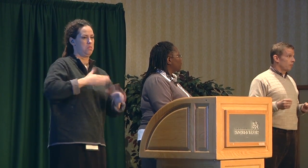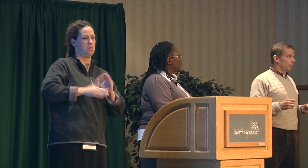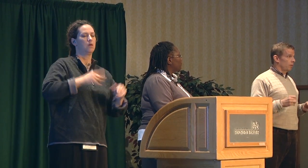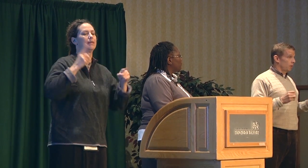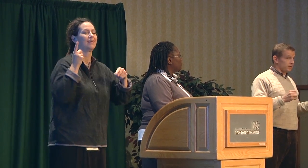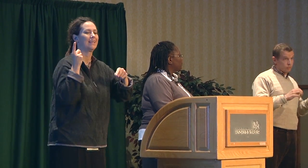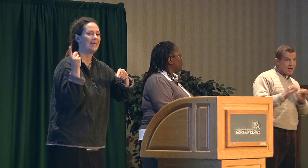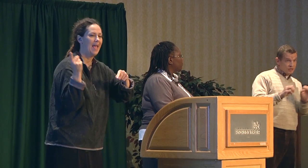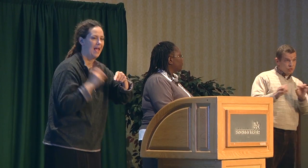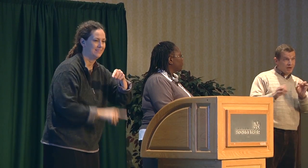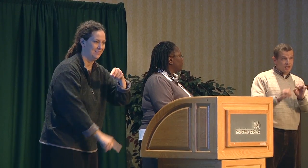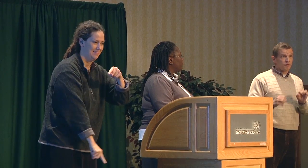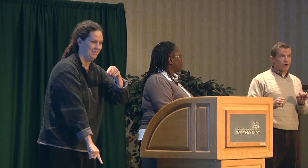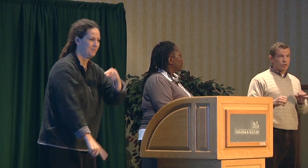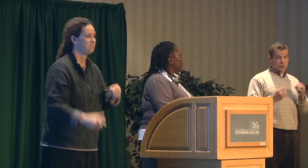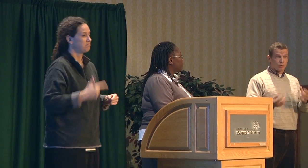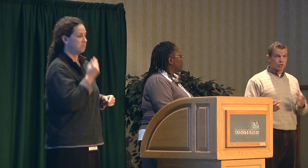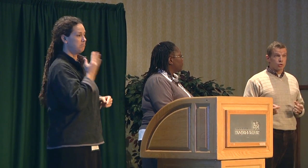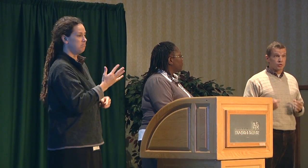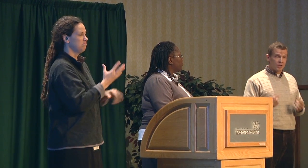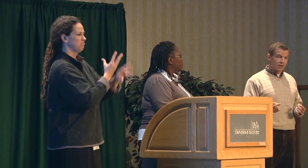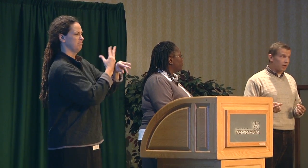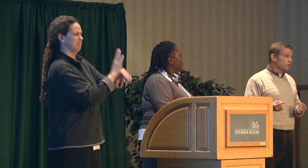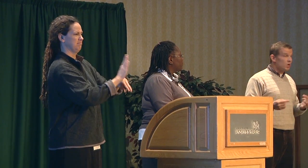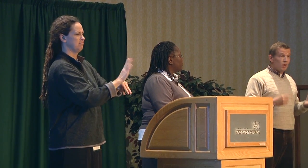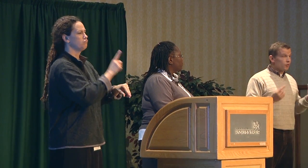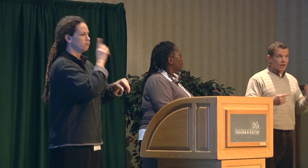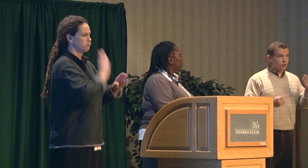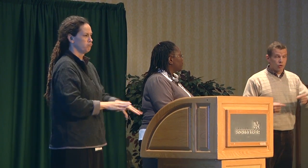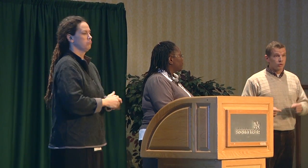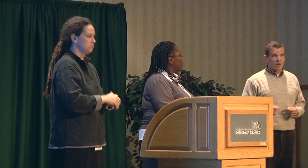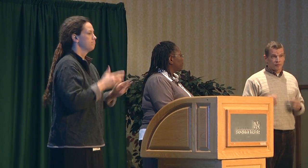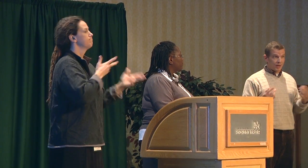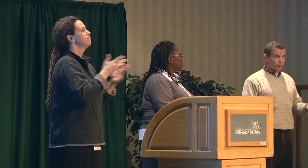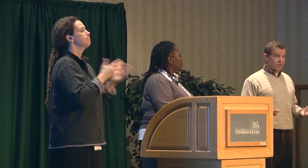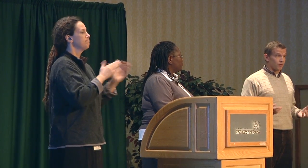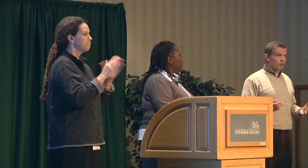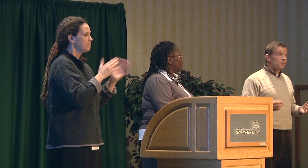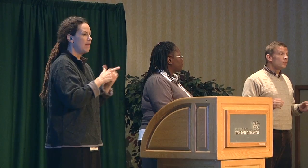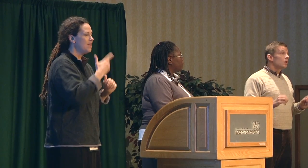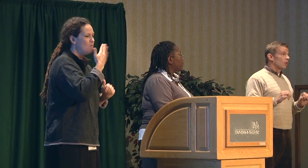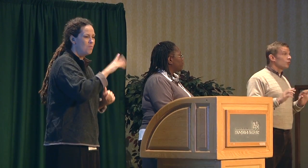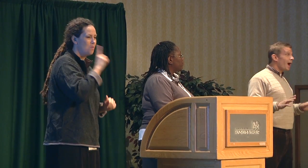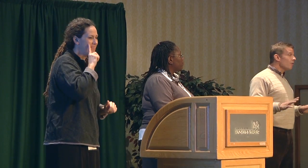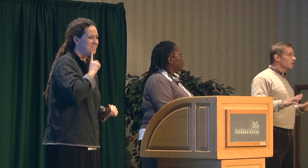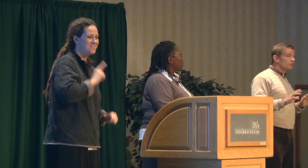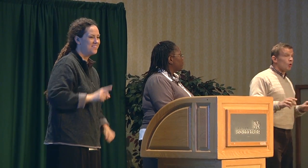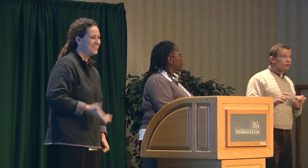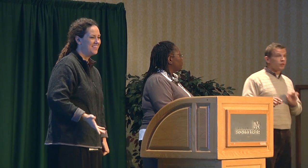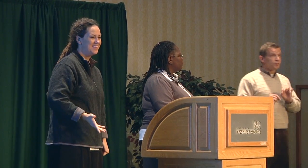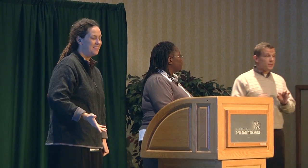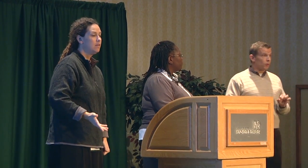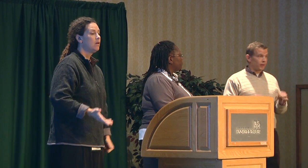operator, not to identify you as a person who uses sign language, they're not going to know you're deaf at that point either. Now, the reality